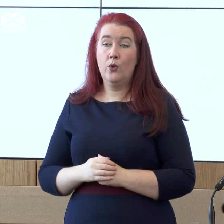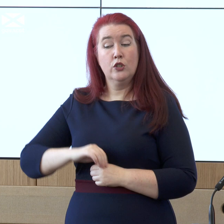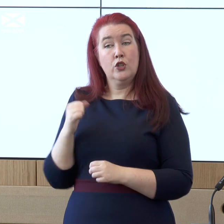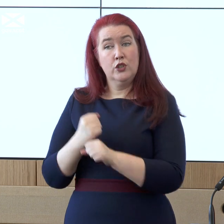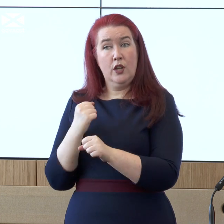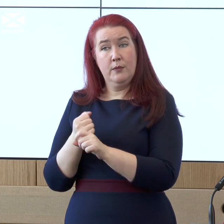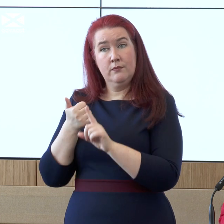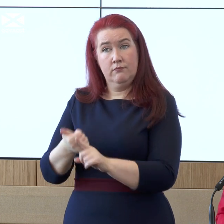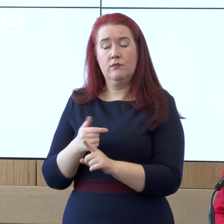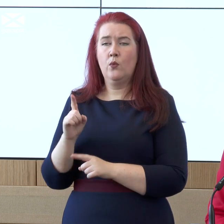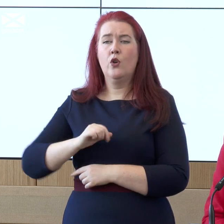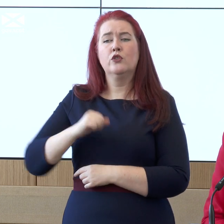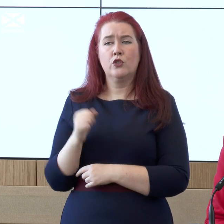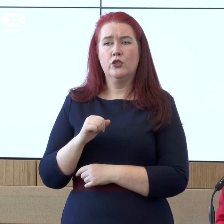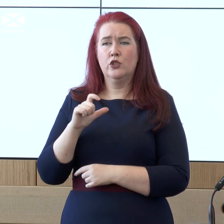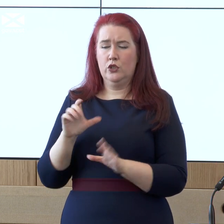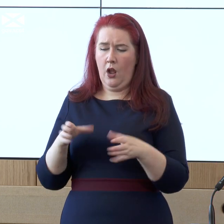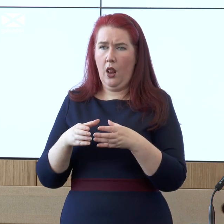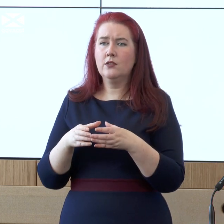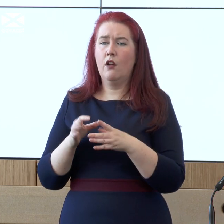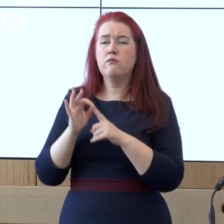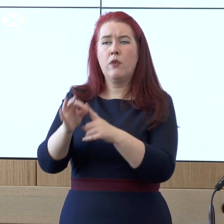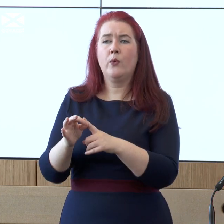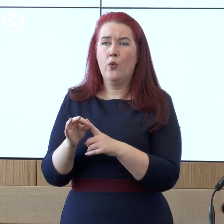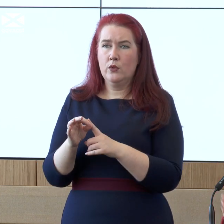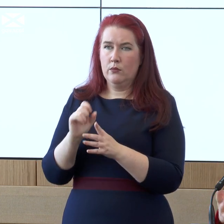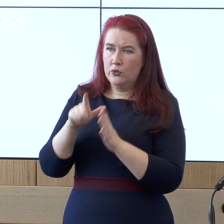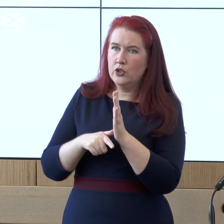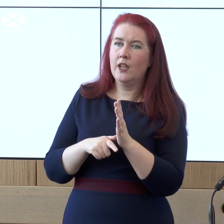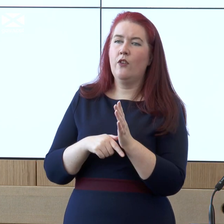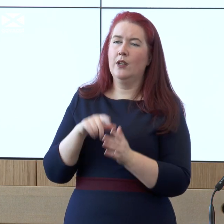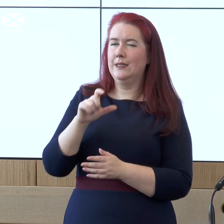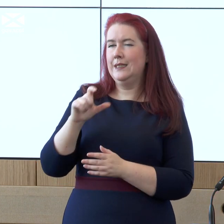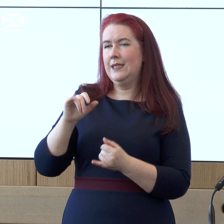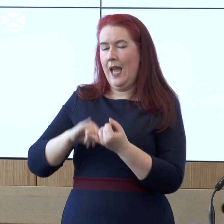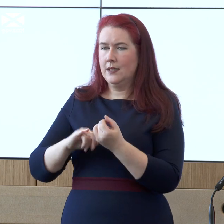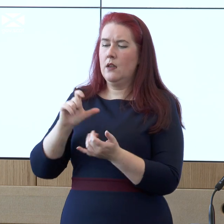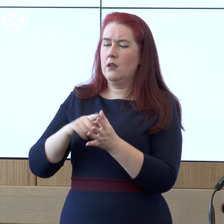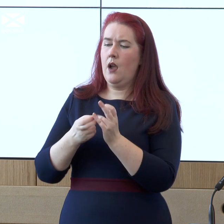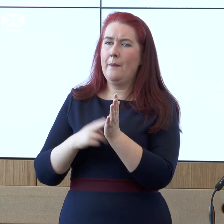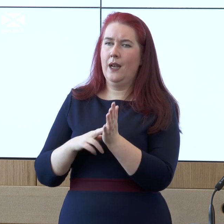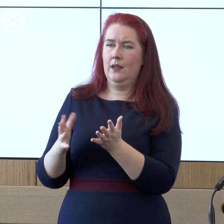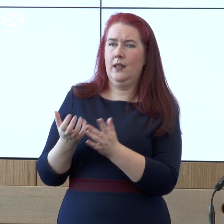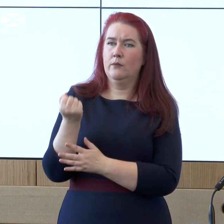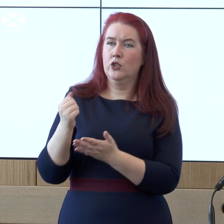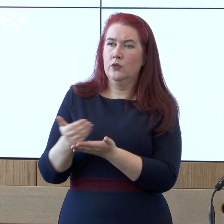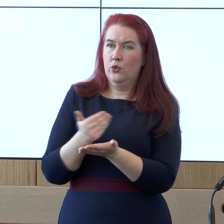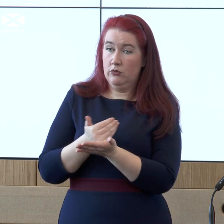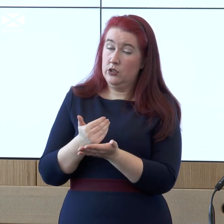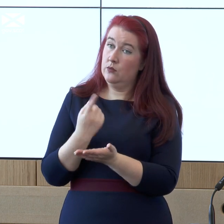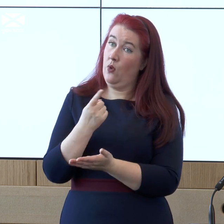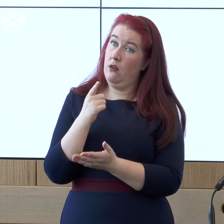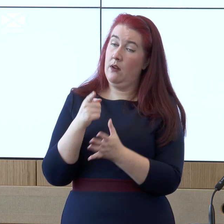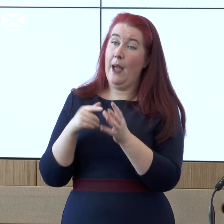the Scottish cluster of proposed projects for carbon capture and storage, or CCS. The cluster includes the Acorn project